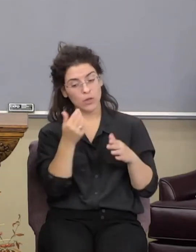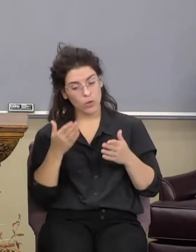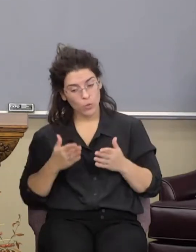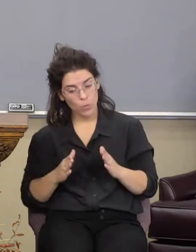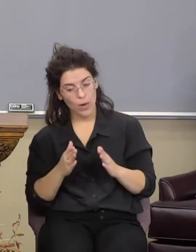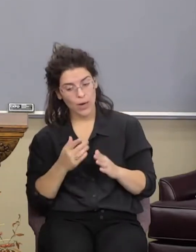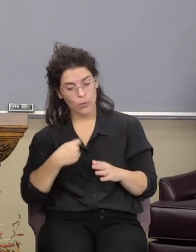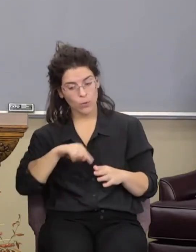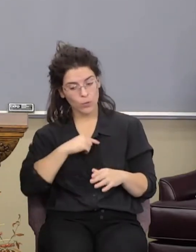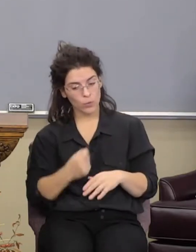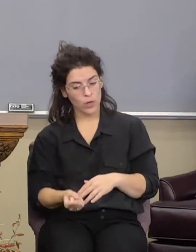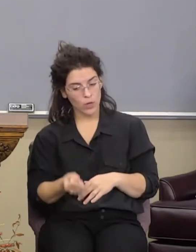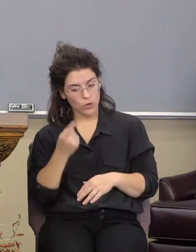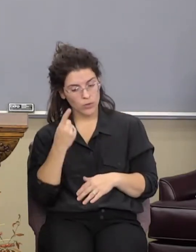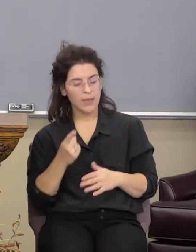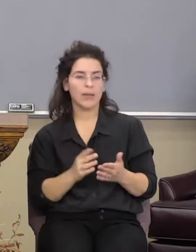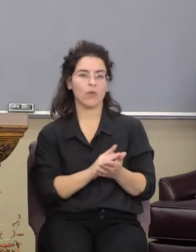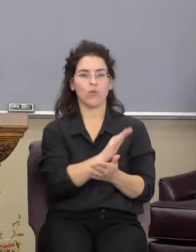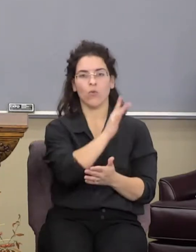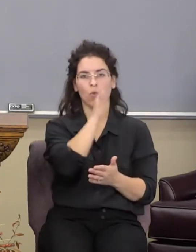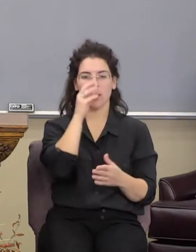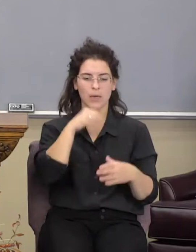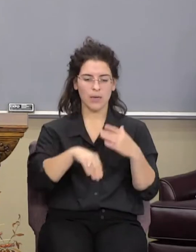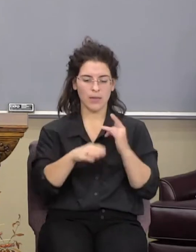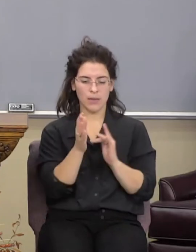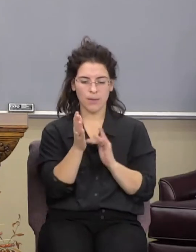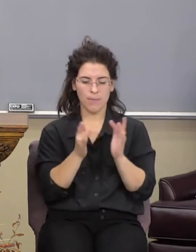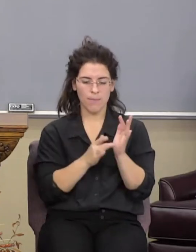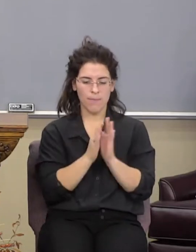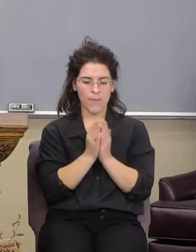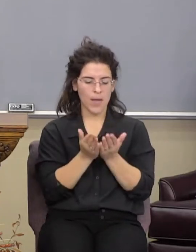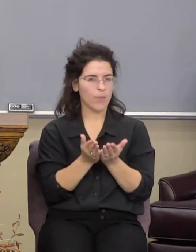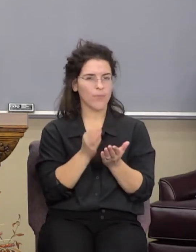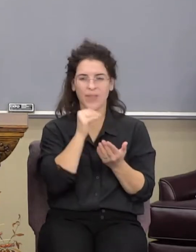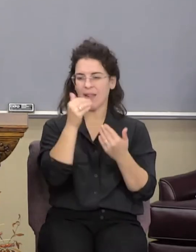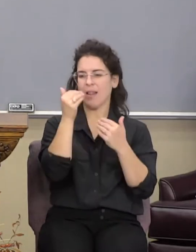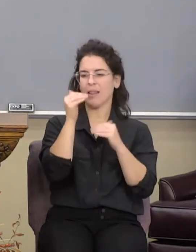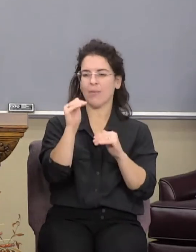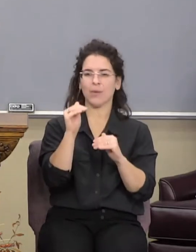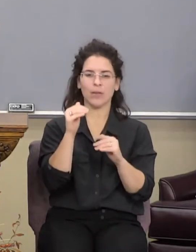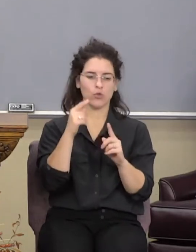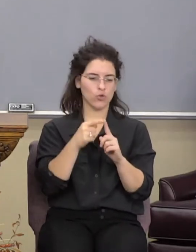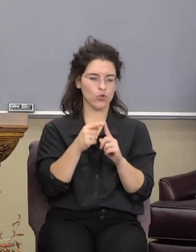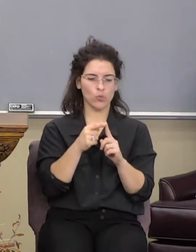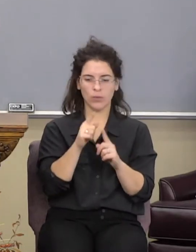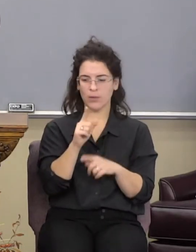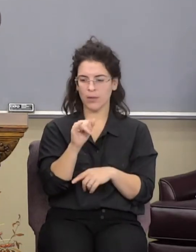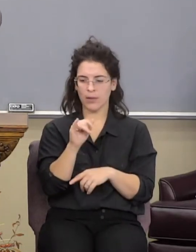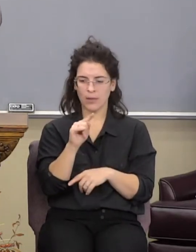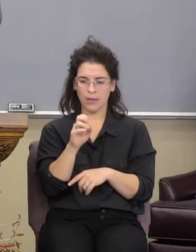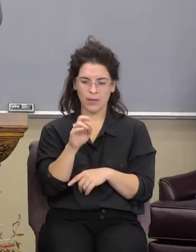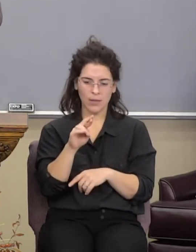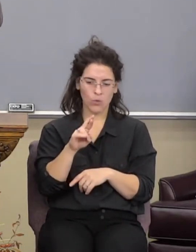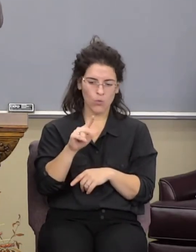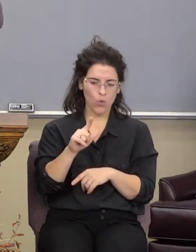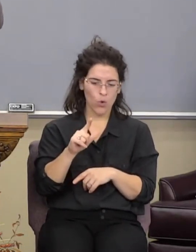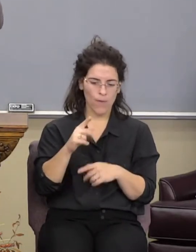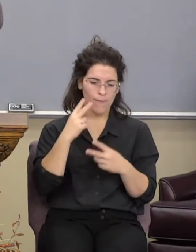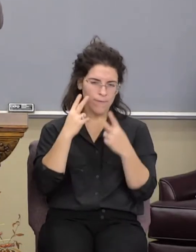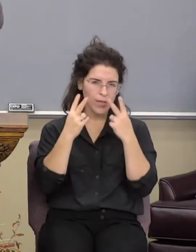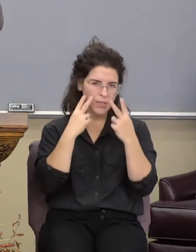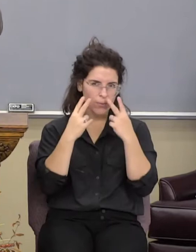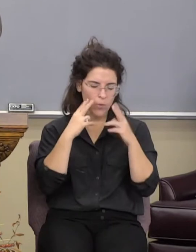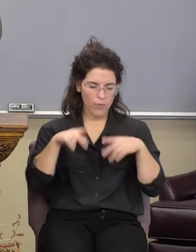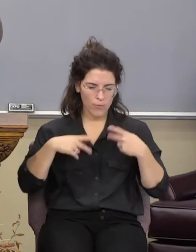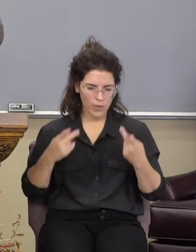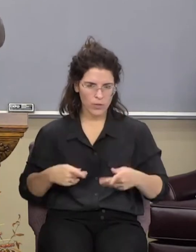in which we understand glory in the Bible, and it isn't limited to the literal, visible, physical